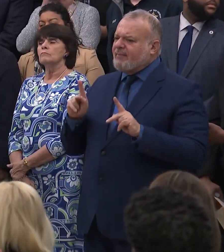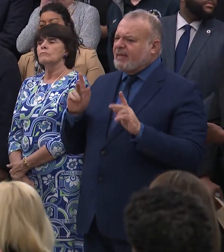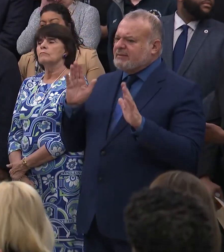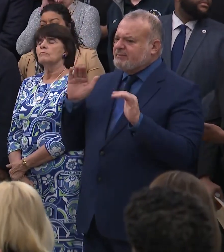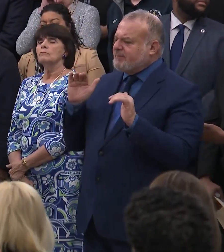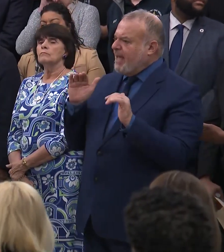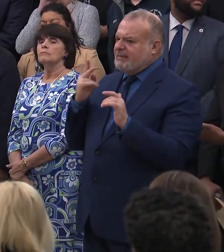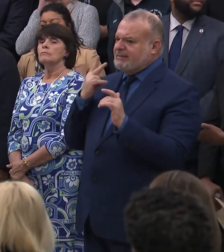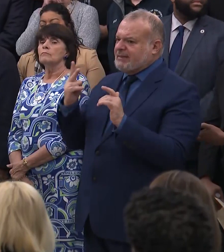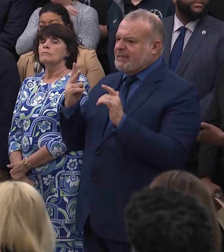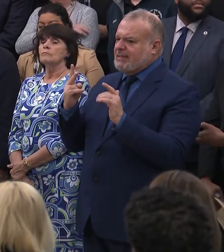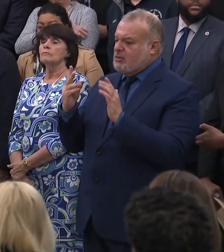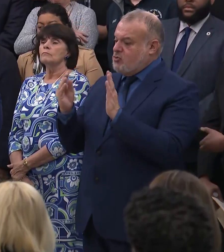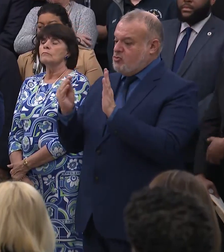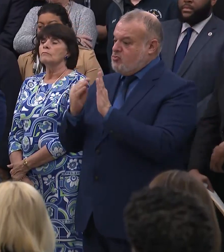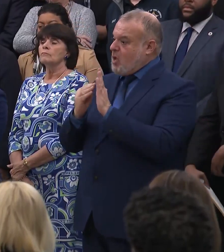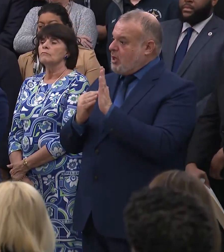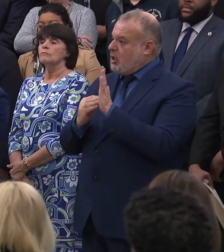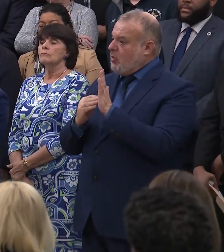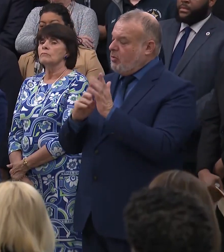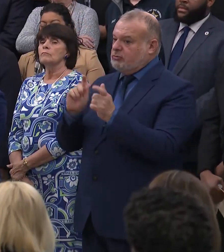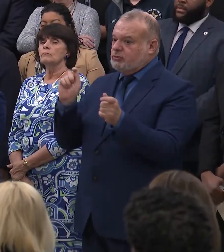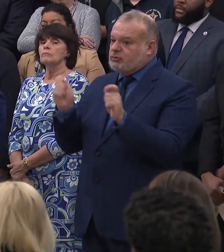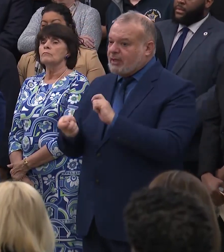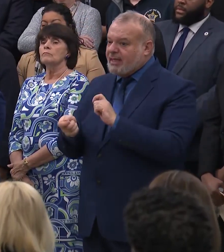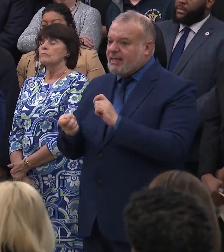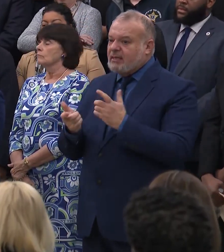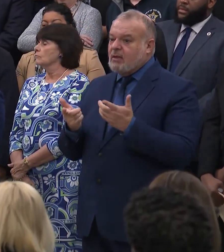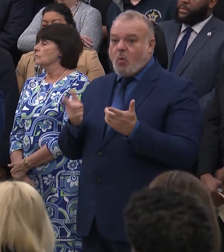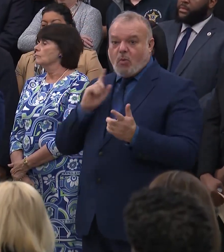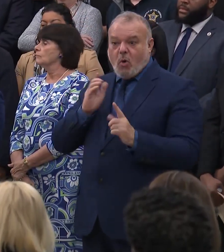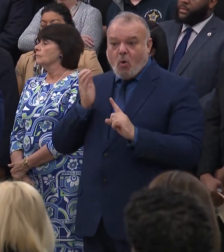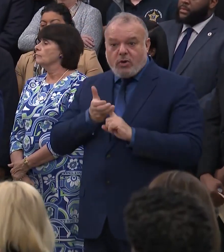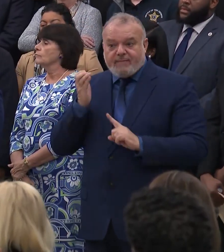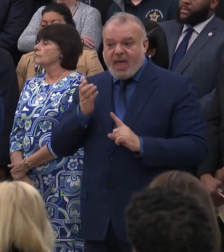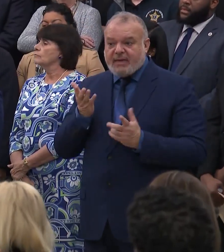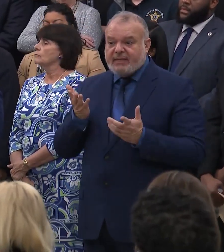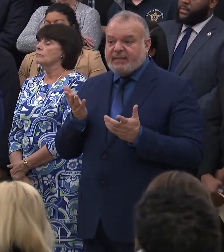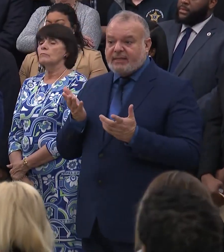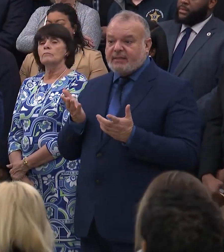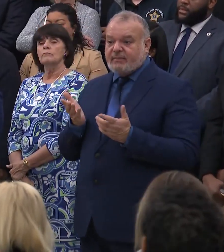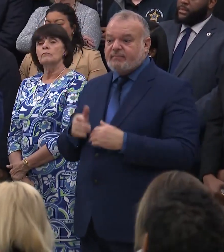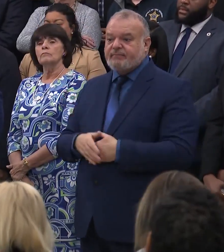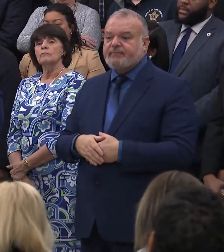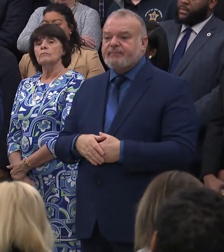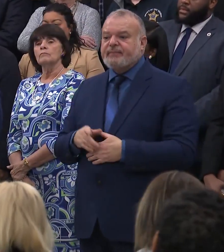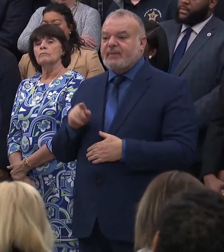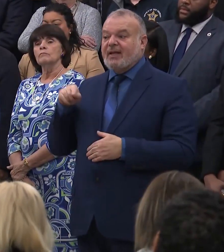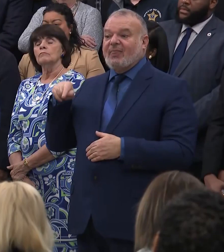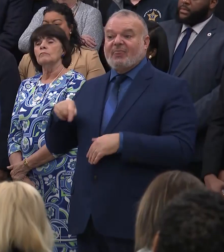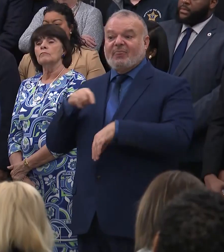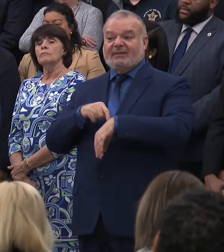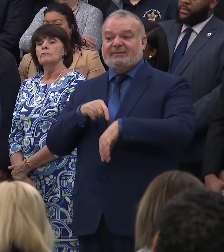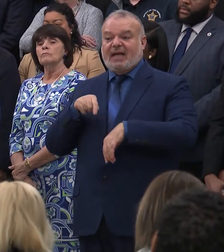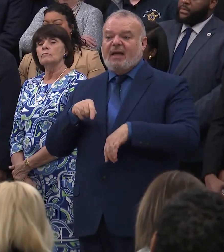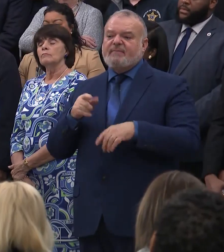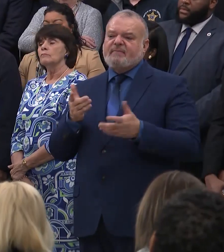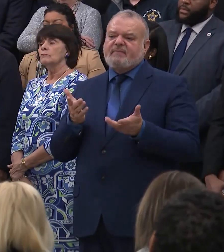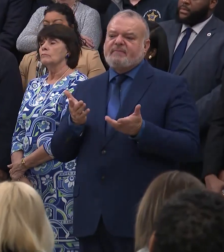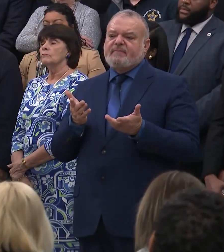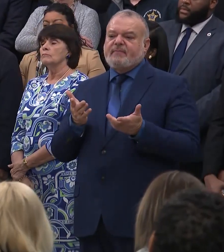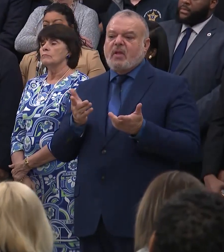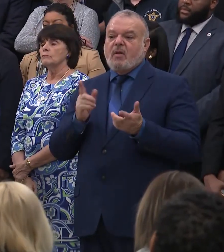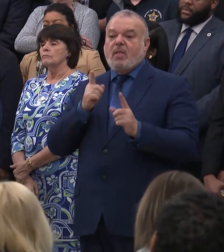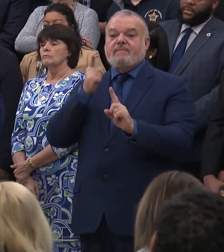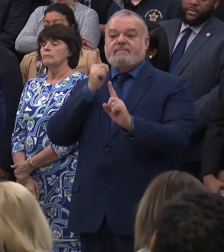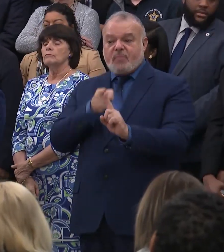It's going to be automatic. In terms of the timeline that is really relevant, what is relevant is when the Governor's Council is